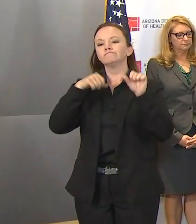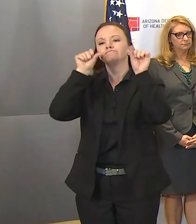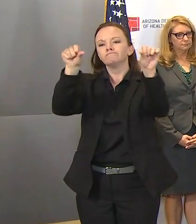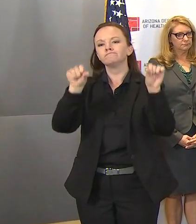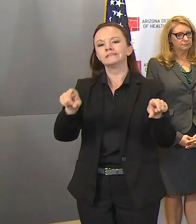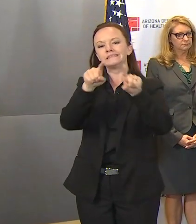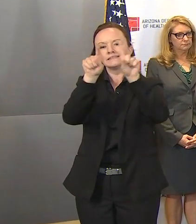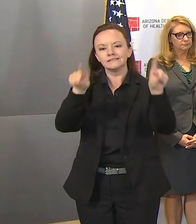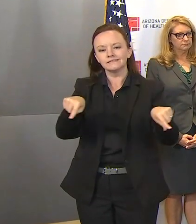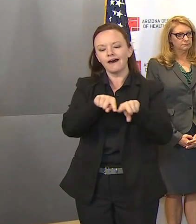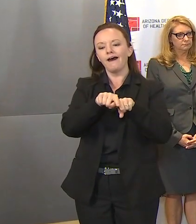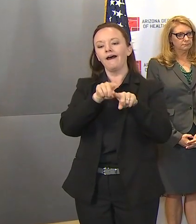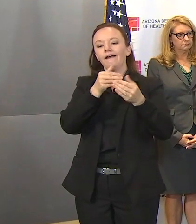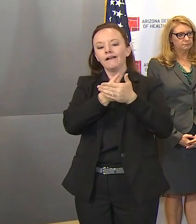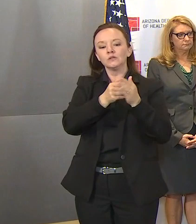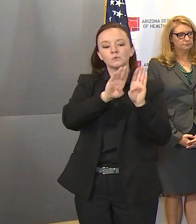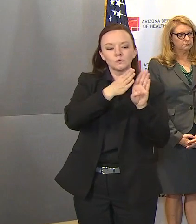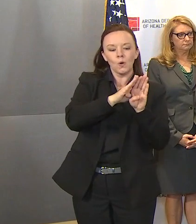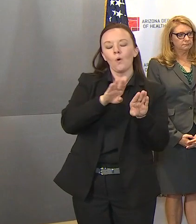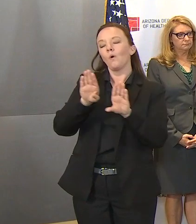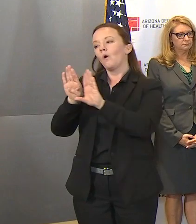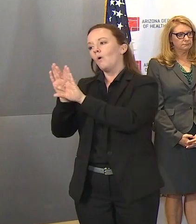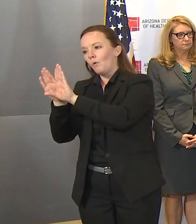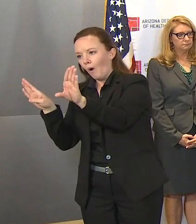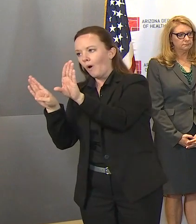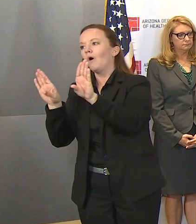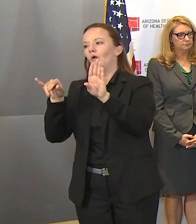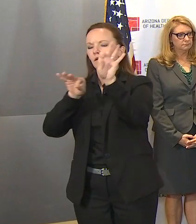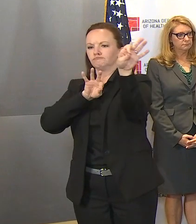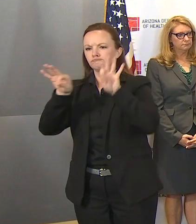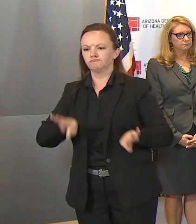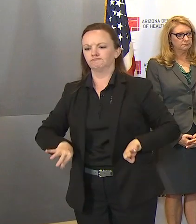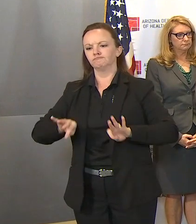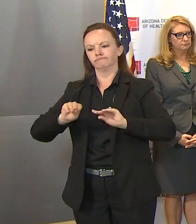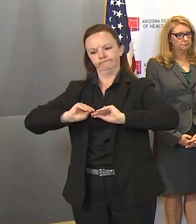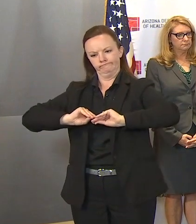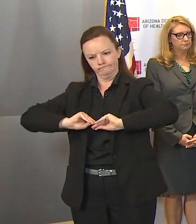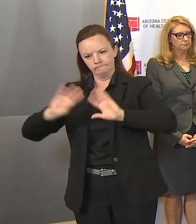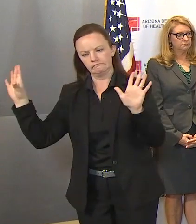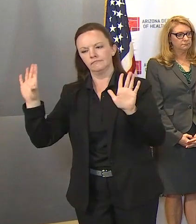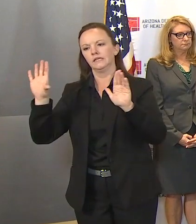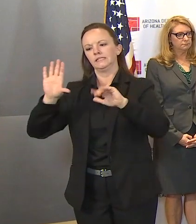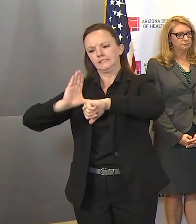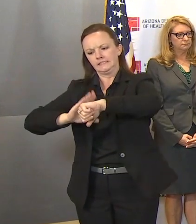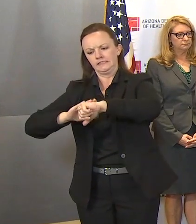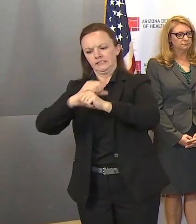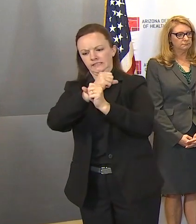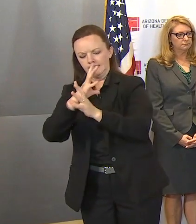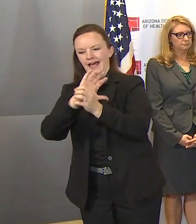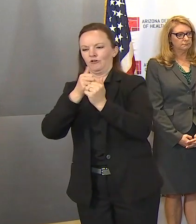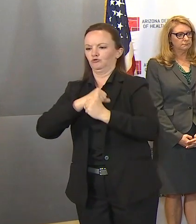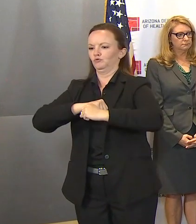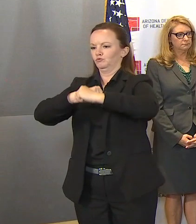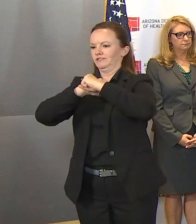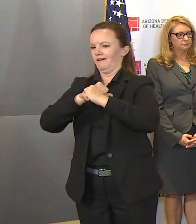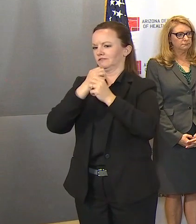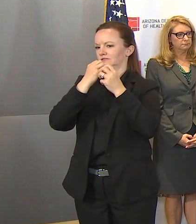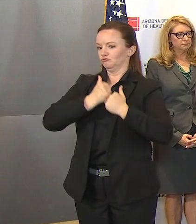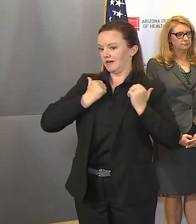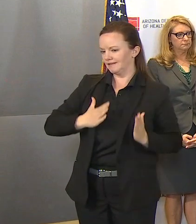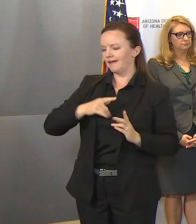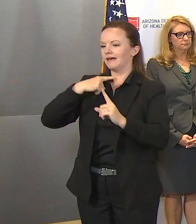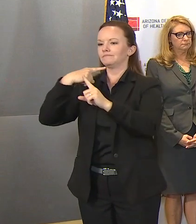room that clearly describe the type of precautions needed and required in order to protect that resident and